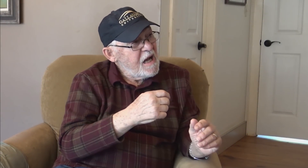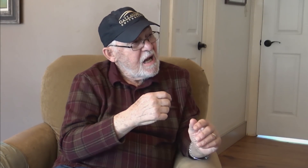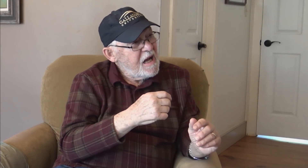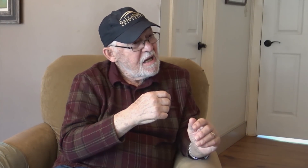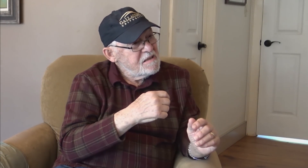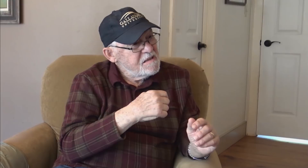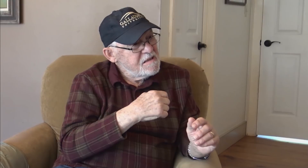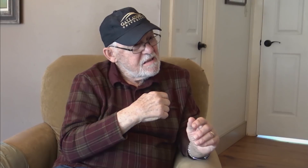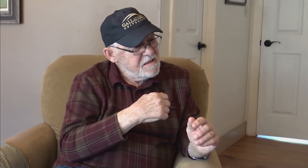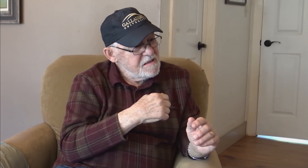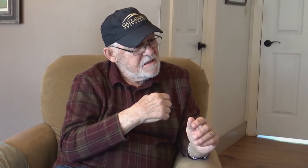Later,